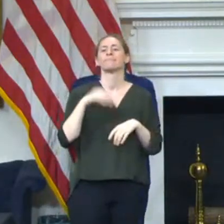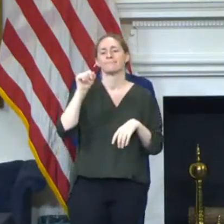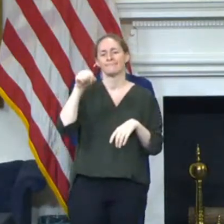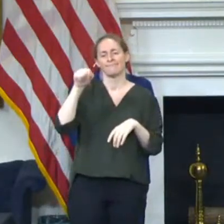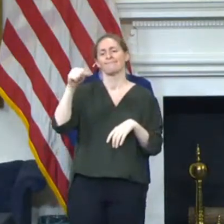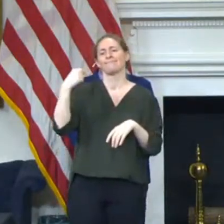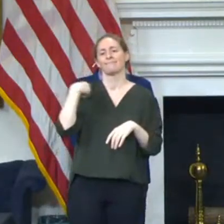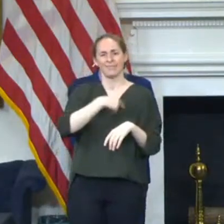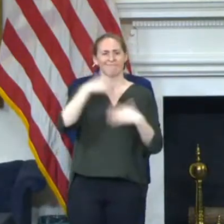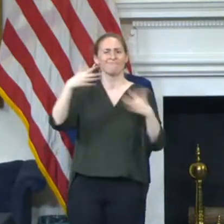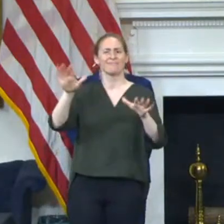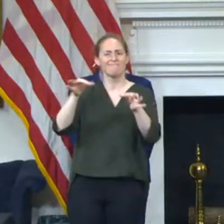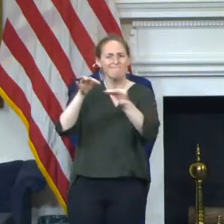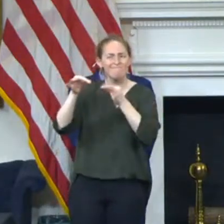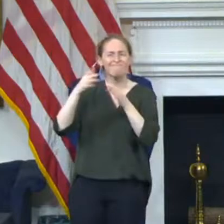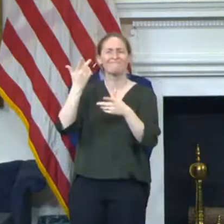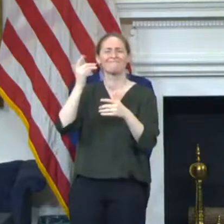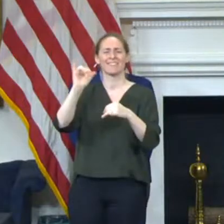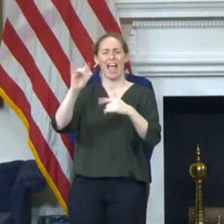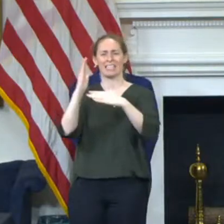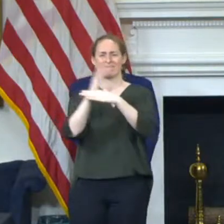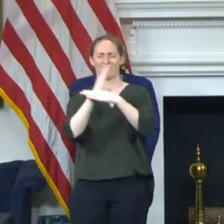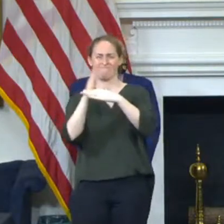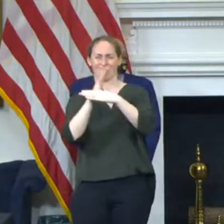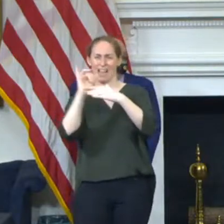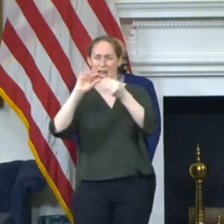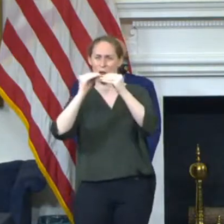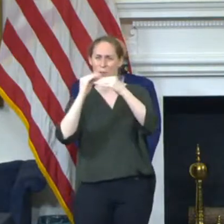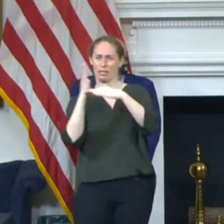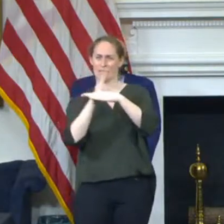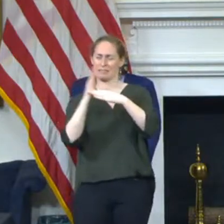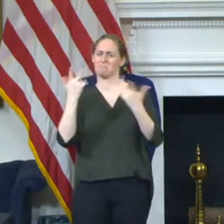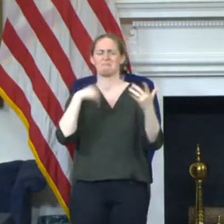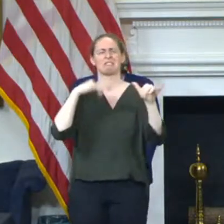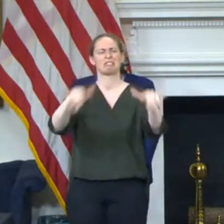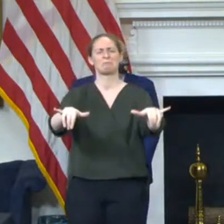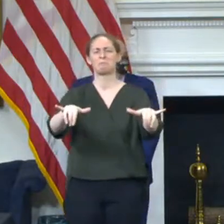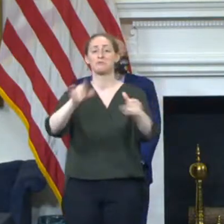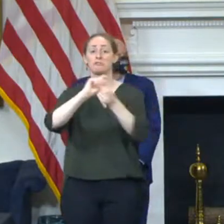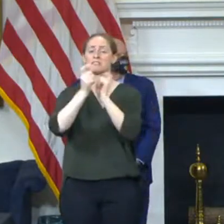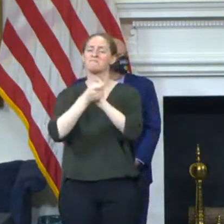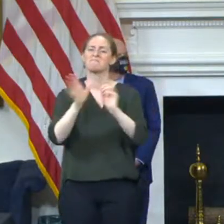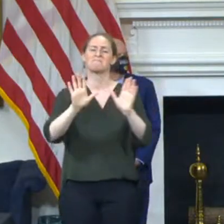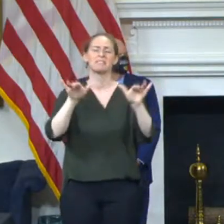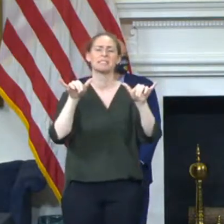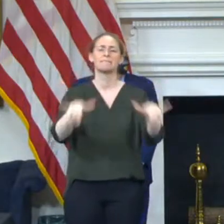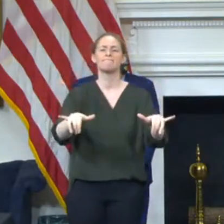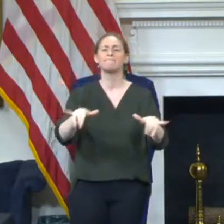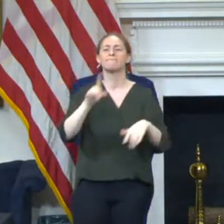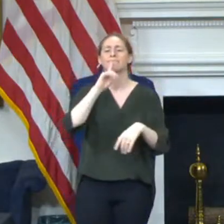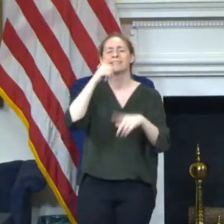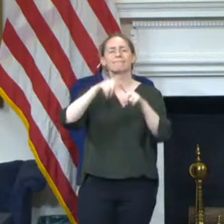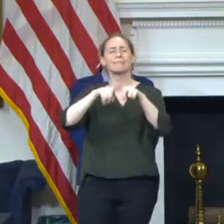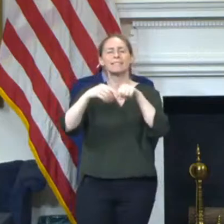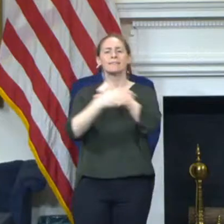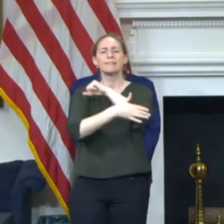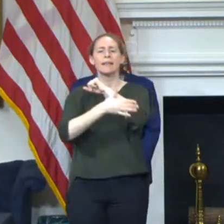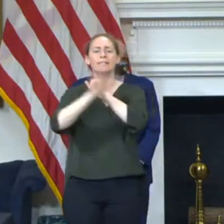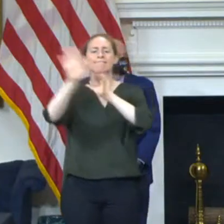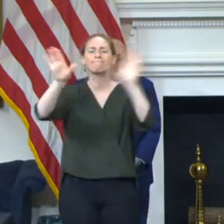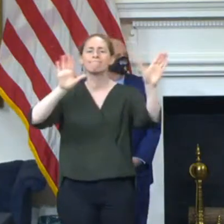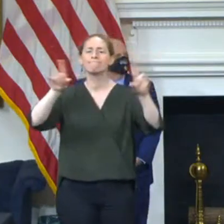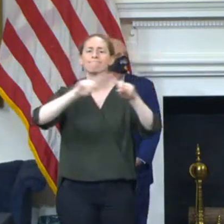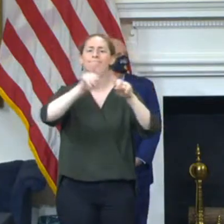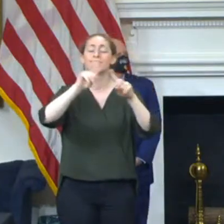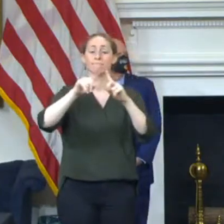and as the governor indicated, those metrics in many of the counties are higher than what we had